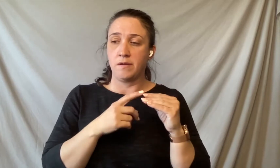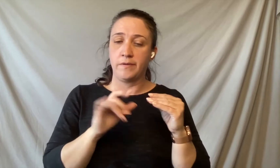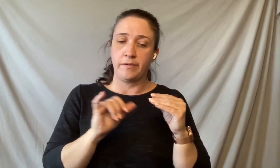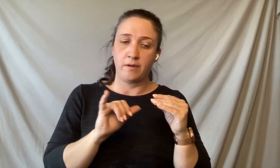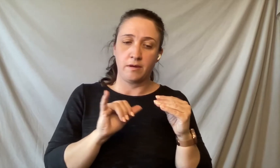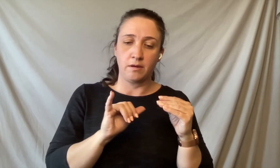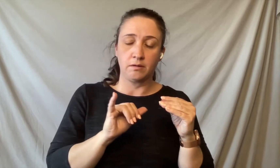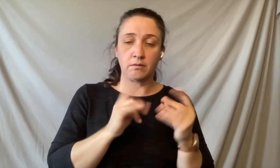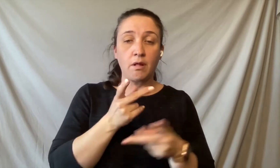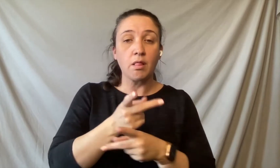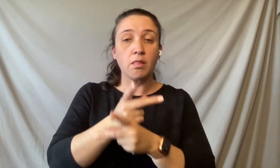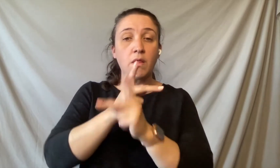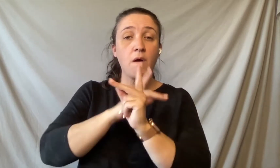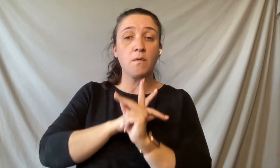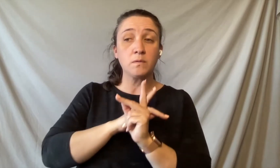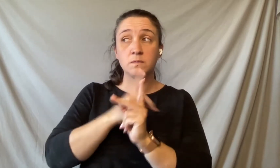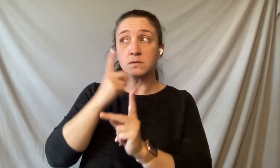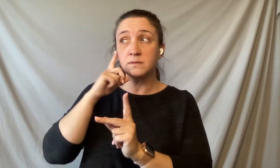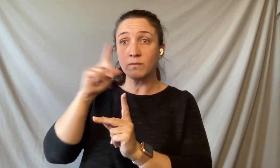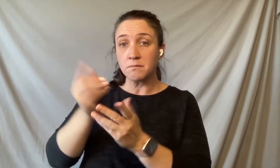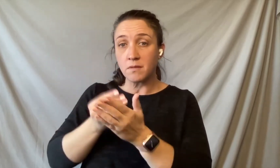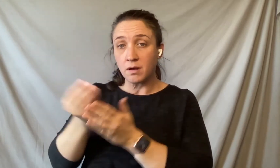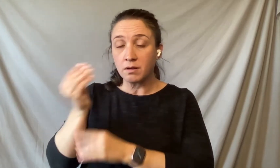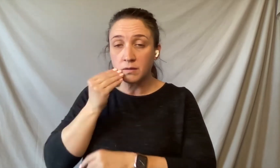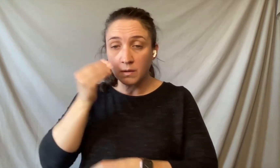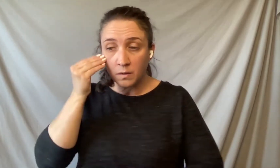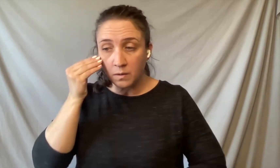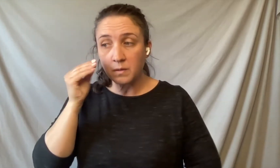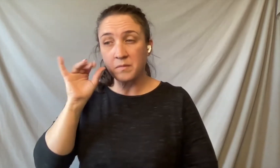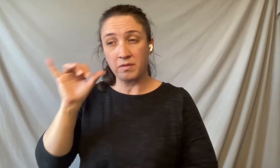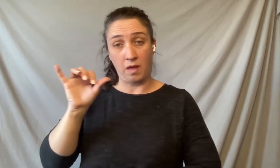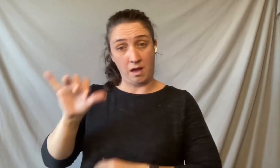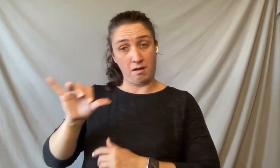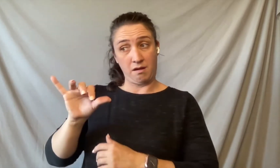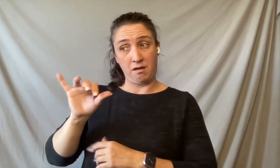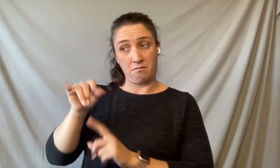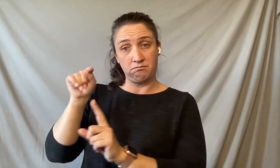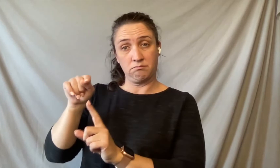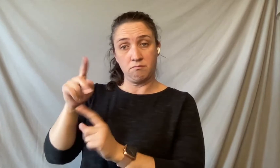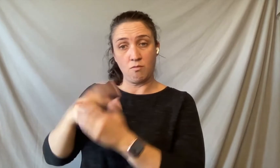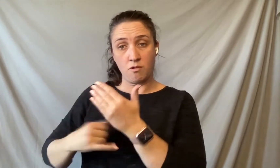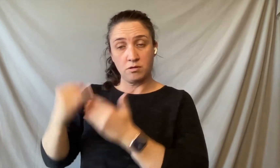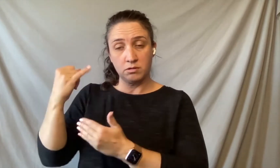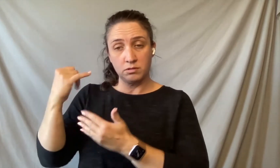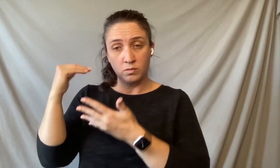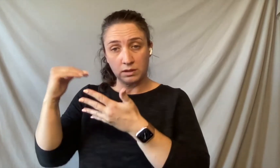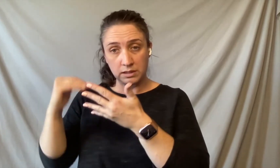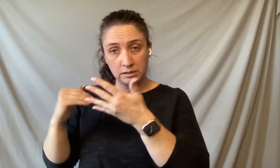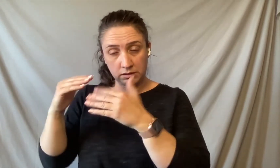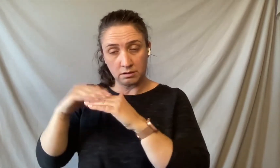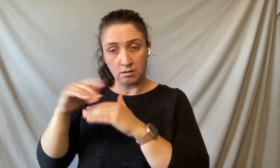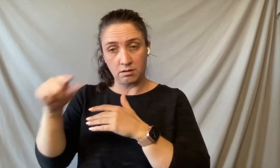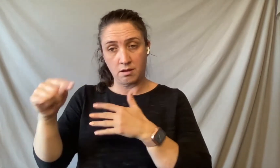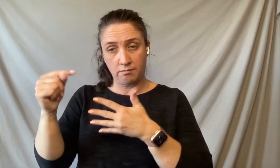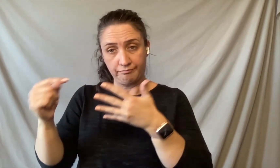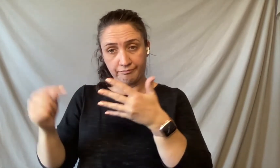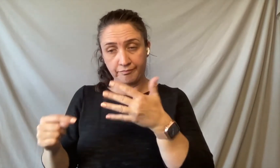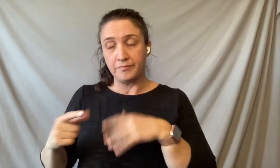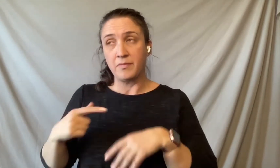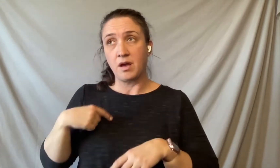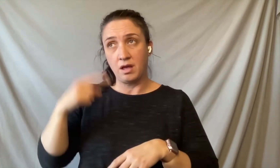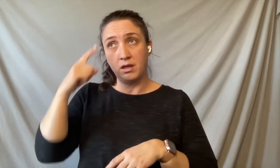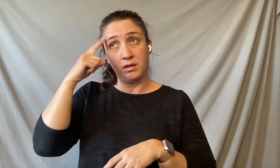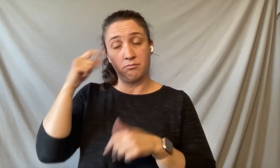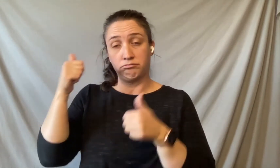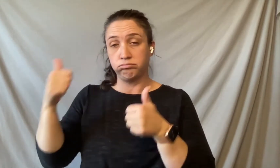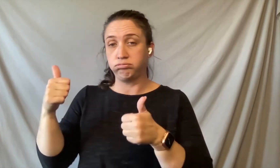loans for home ownership, that kind of projects that were also listed there that I think, you know, are